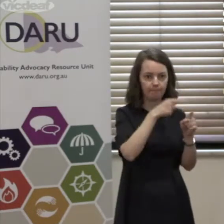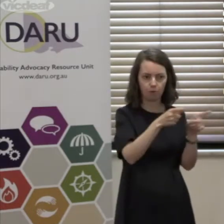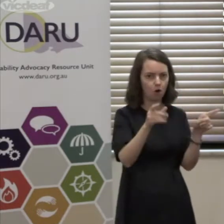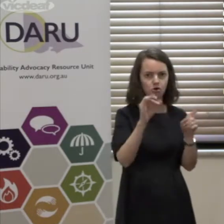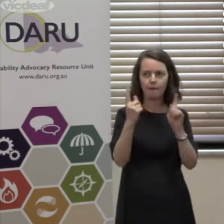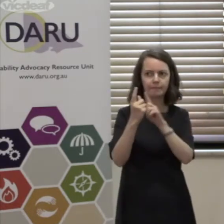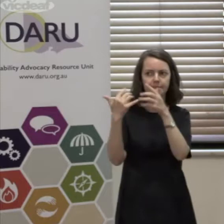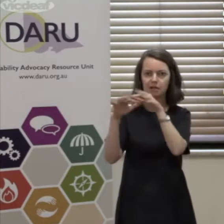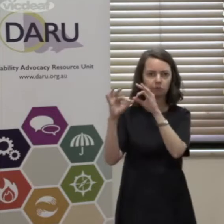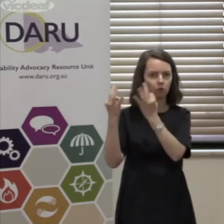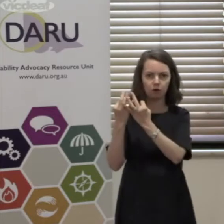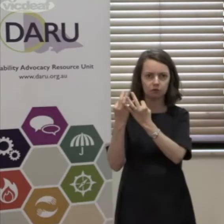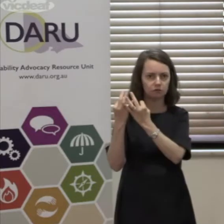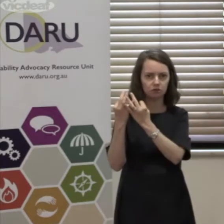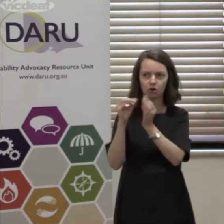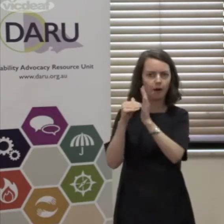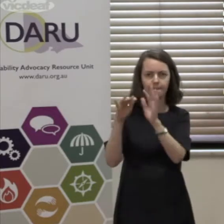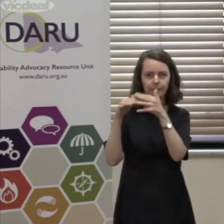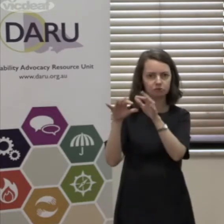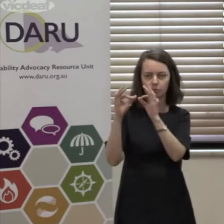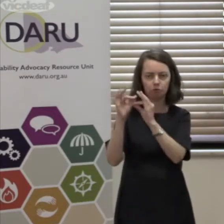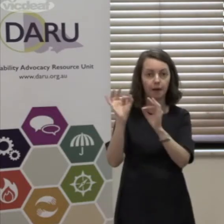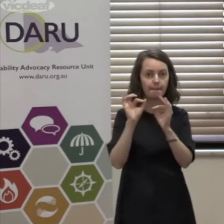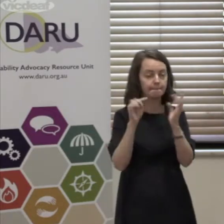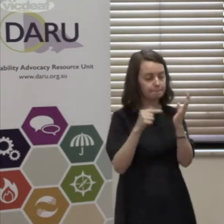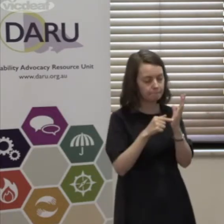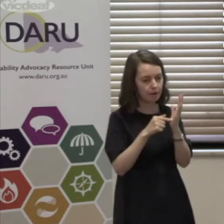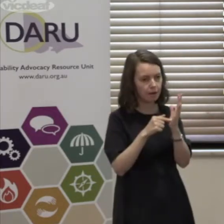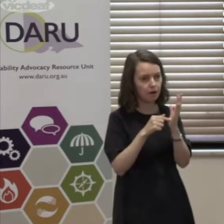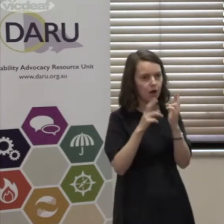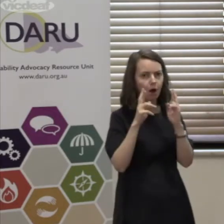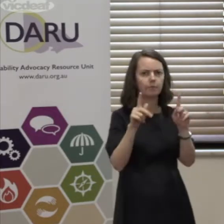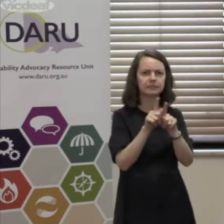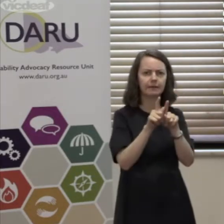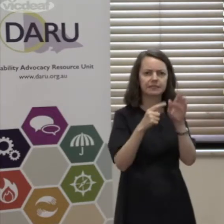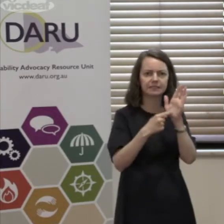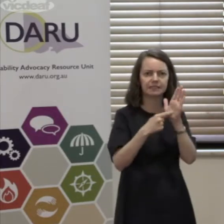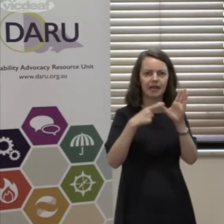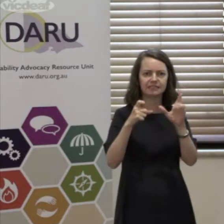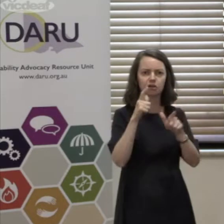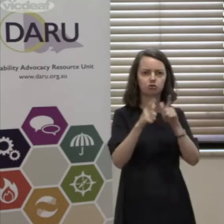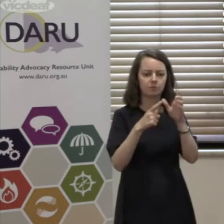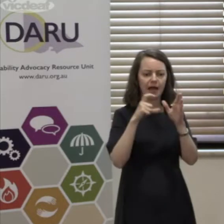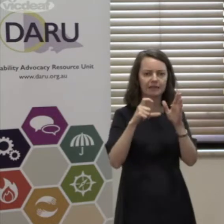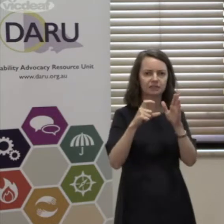But we would very much hope, in the same way that the Transport Accident Commission, the long-term benefits